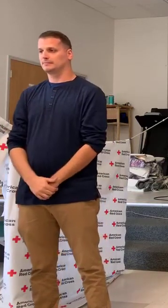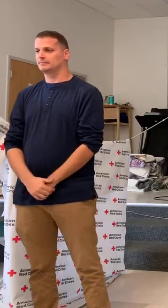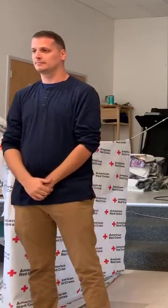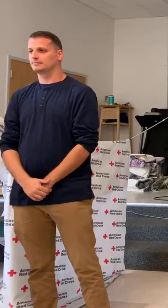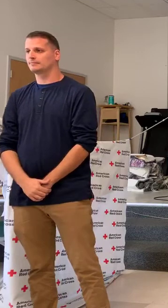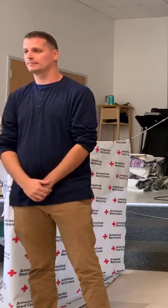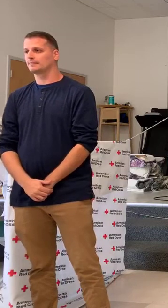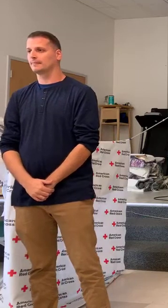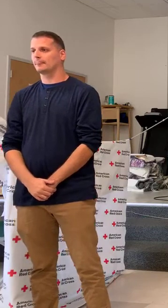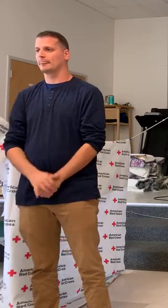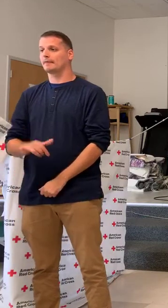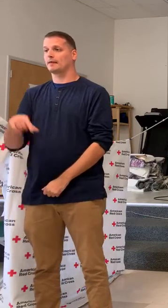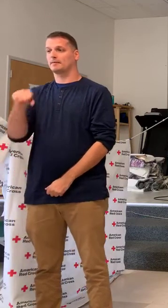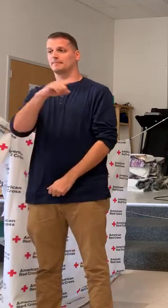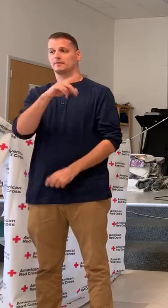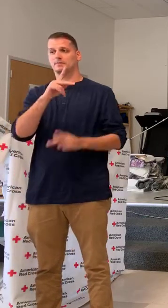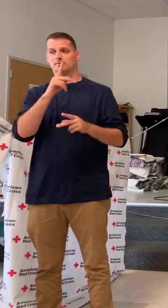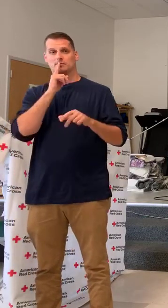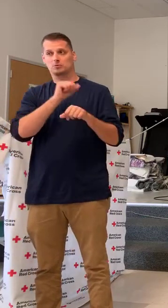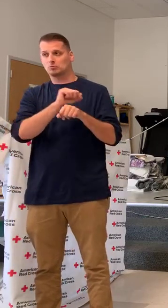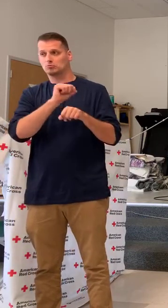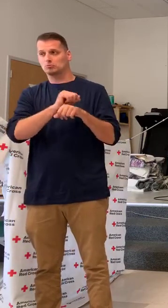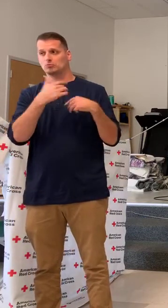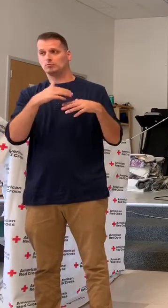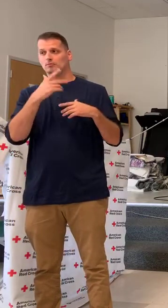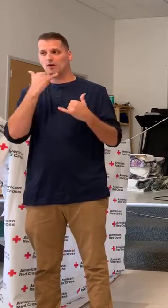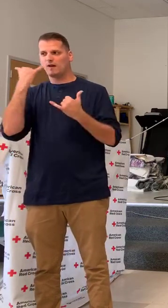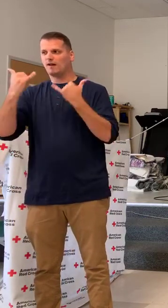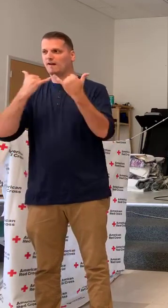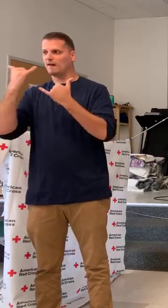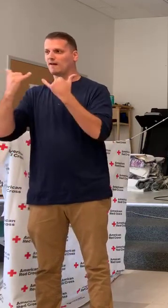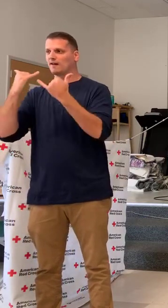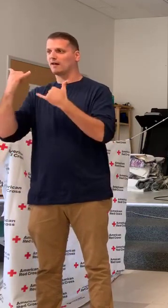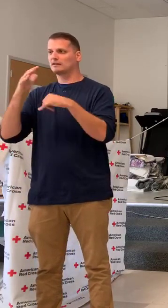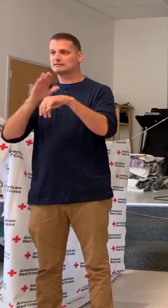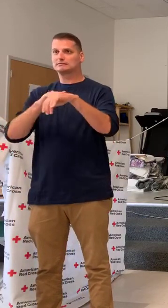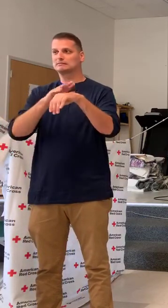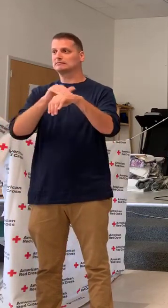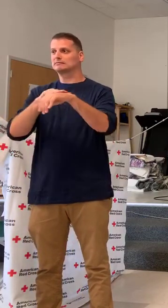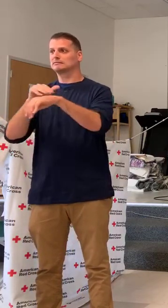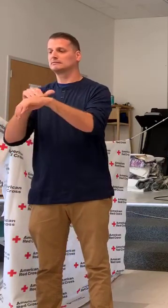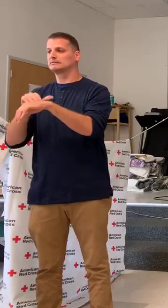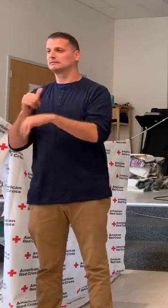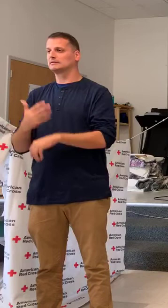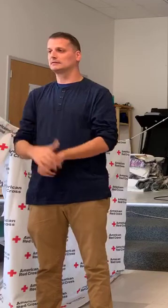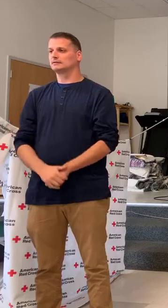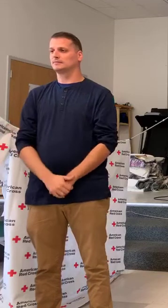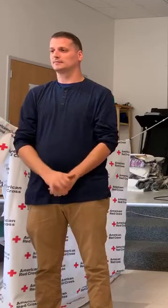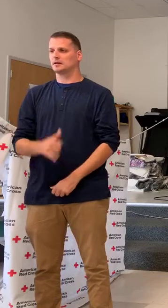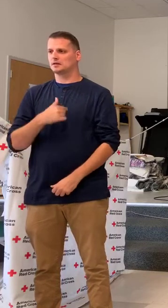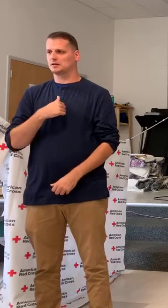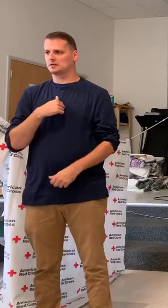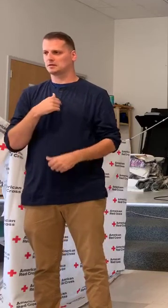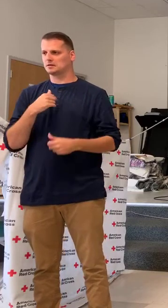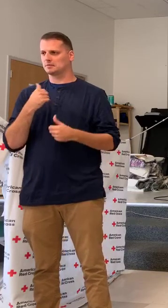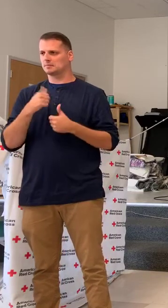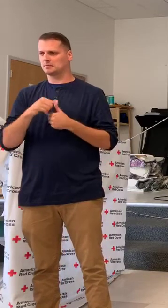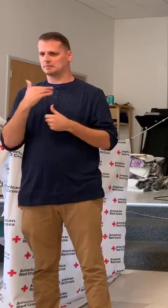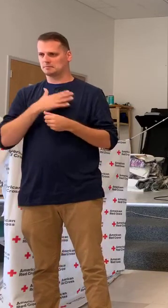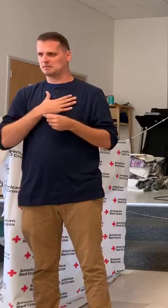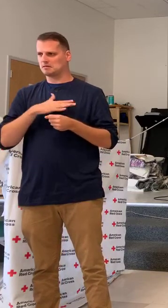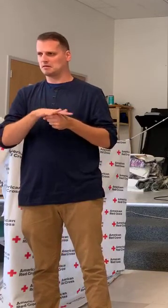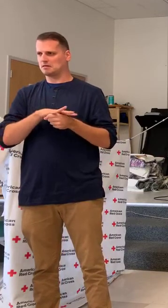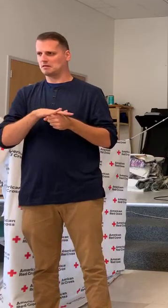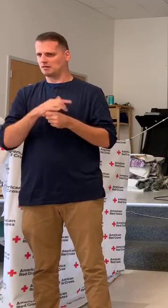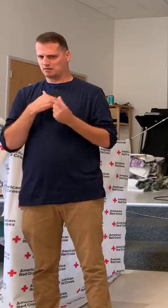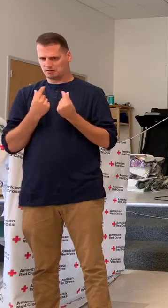actually working on fires that you see, I call in the big fires. And I have to try to remember, where in the hell am I at? Pardon my French. Where am